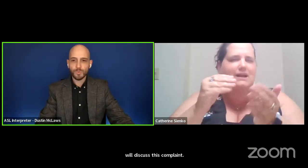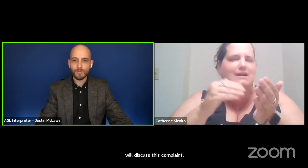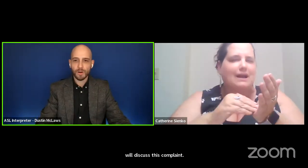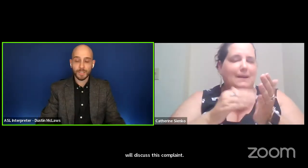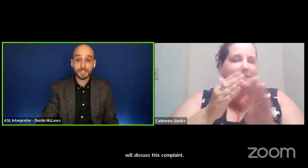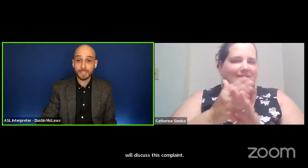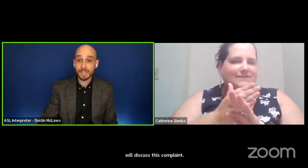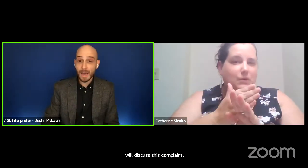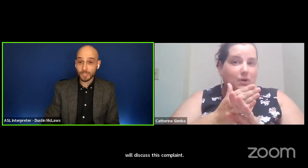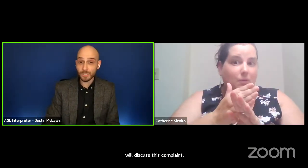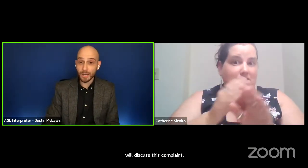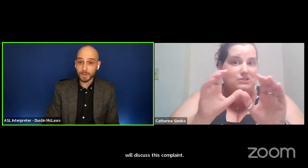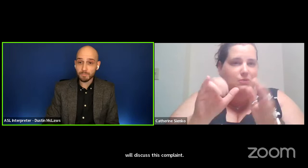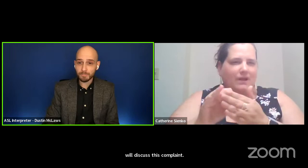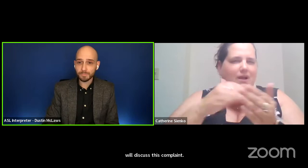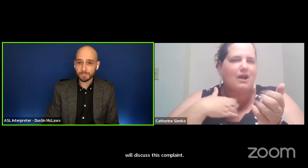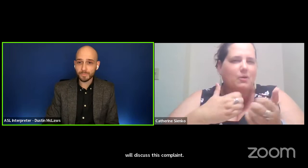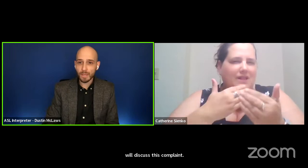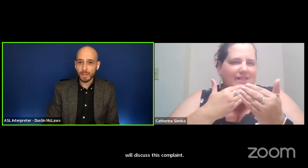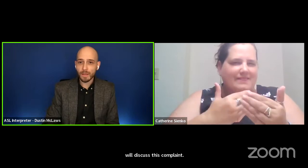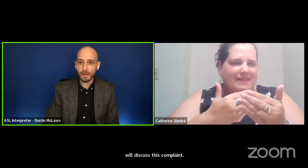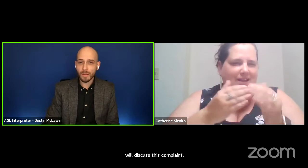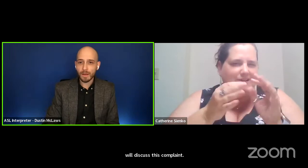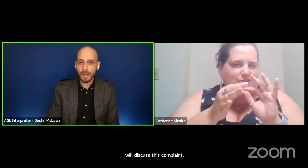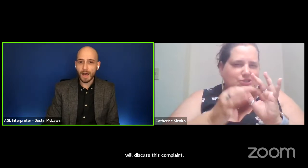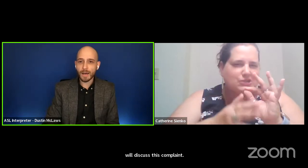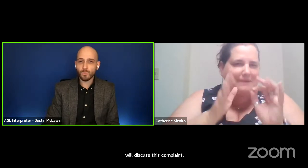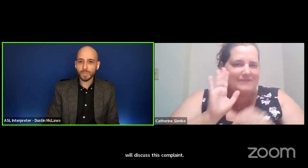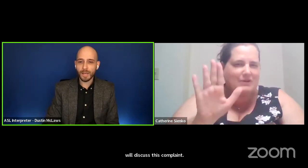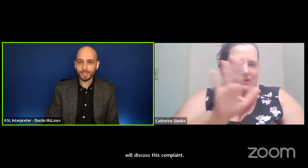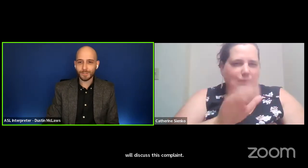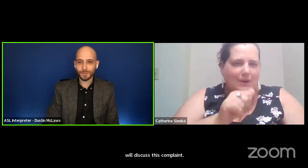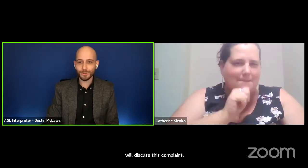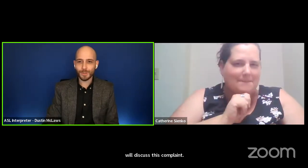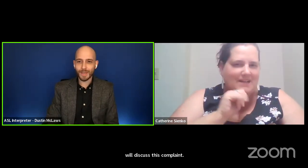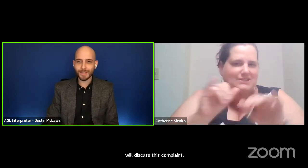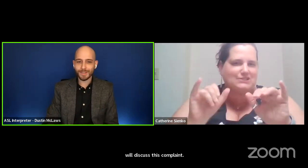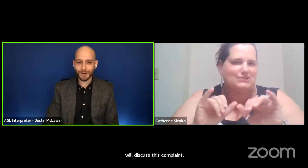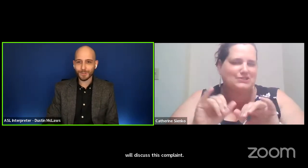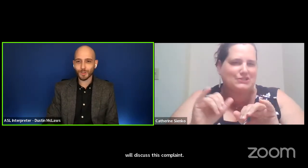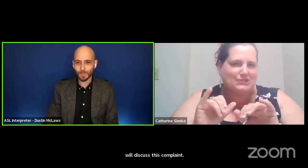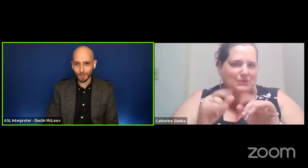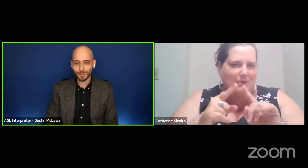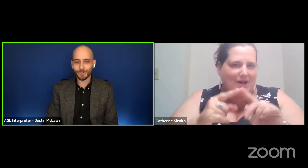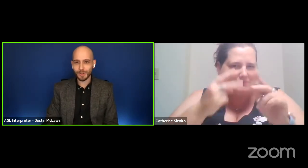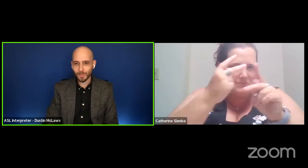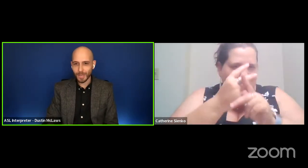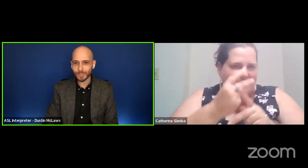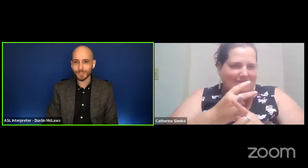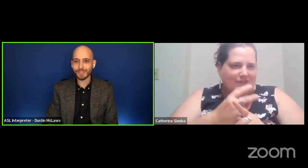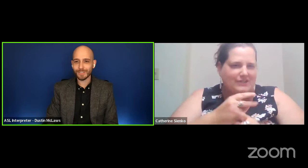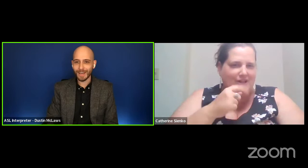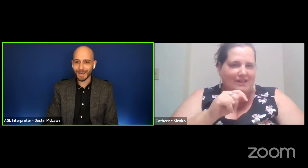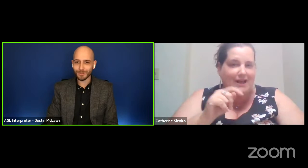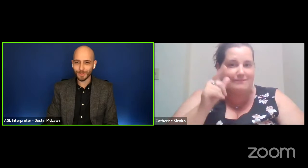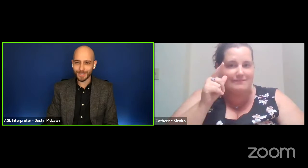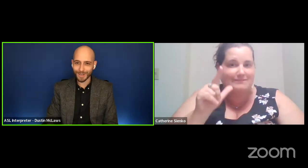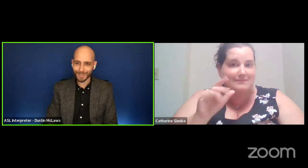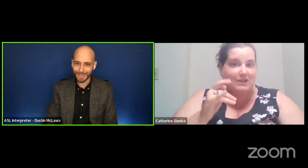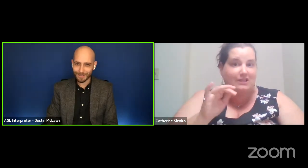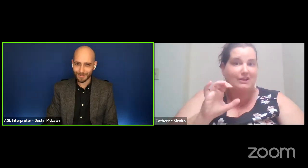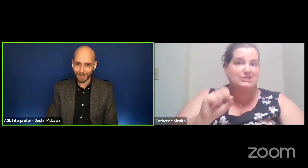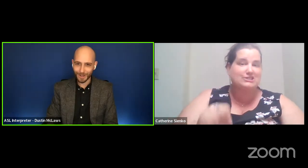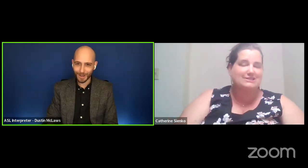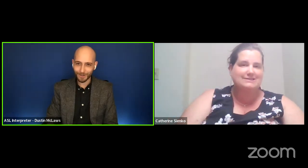Next, we will move on. This is an action item. I would like to thank our interpreters for their patience as